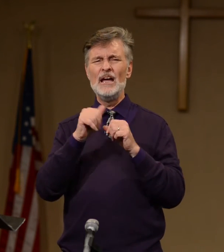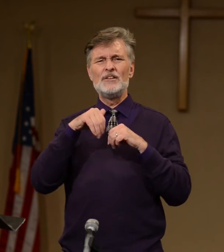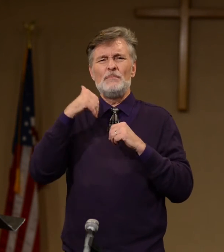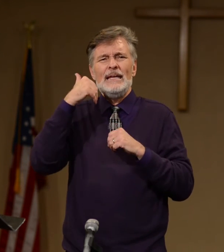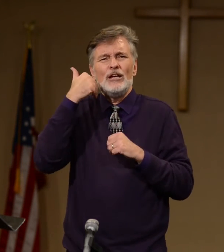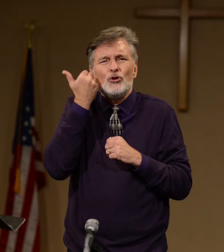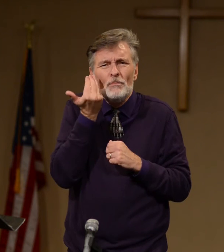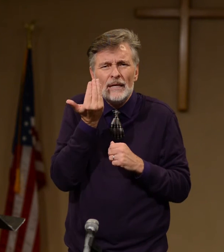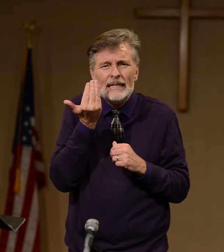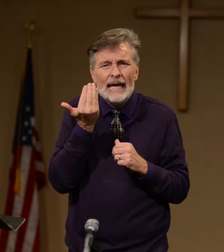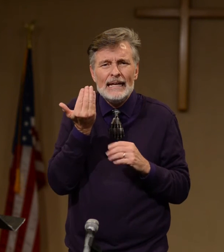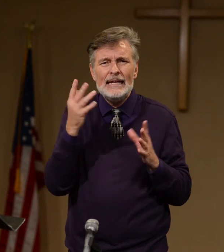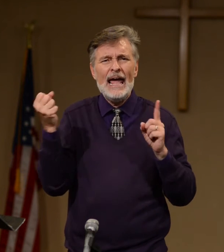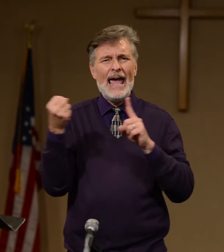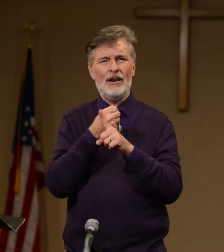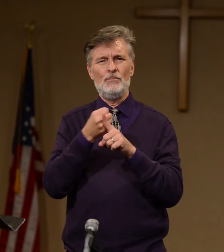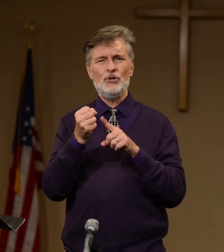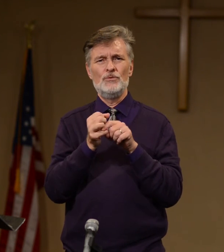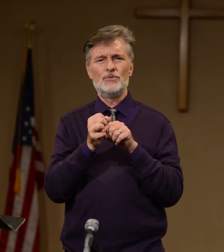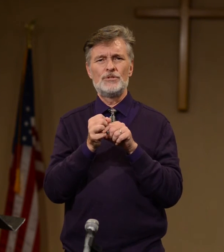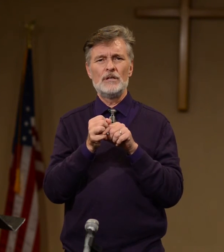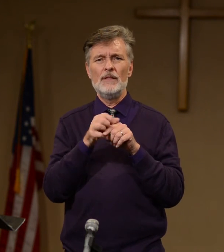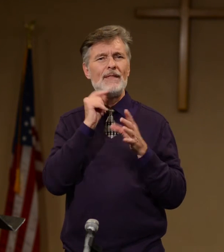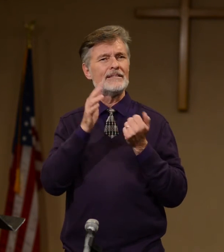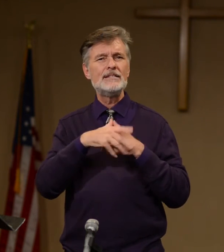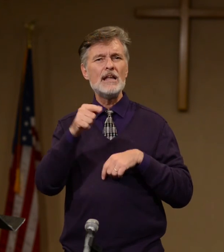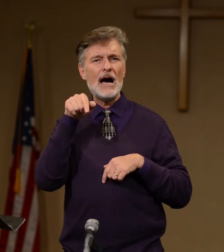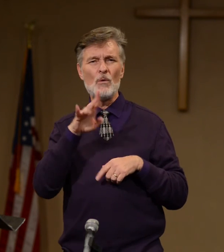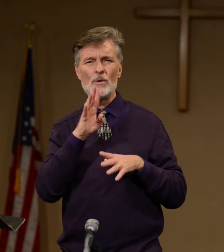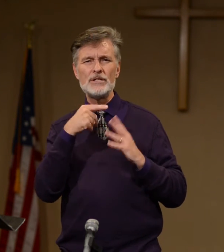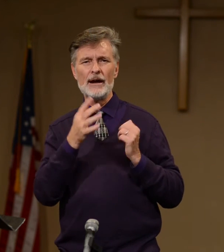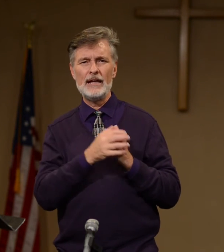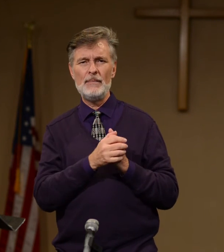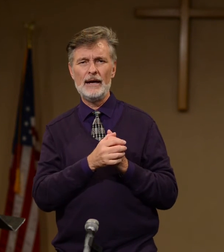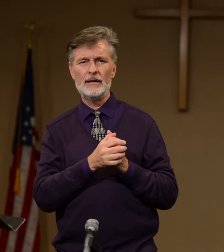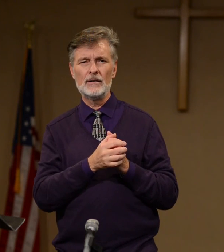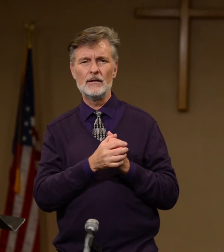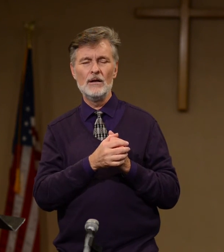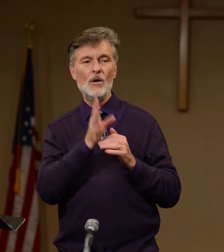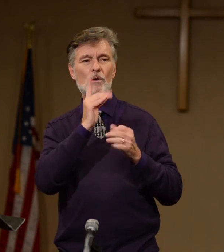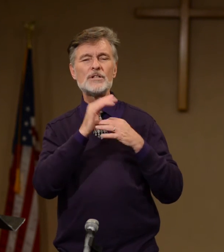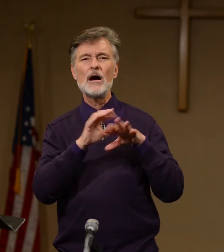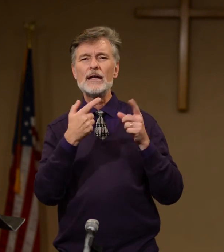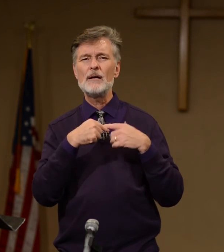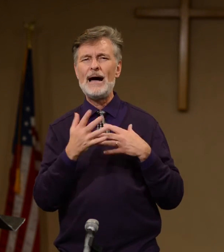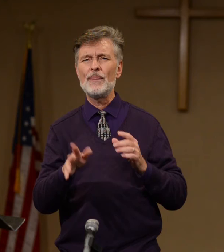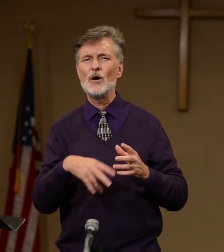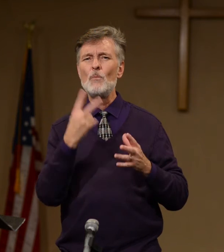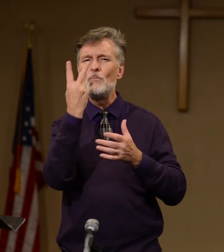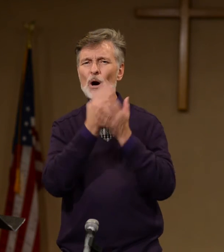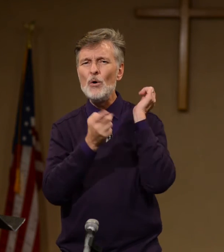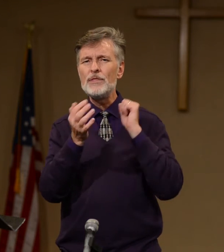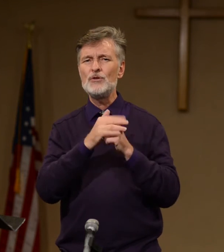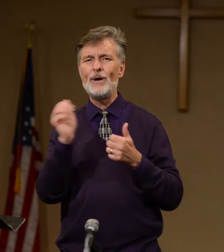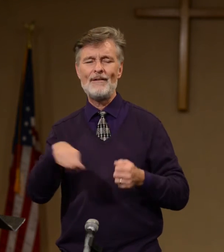to being humiliated and abused. That's not what we're talking about here. We're talking about, though, both of you having